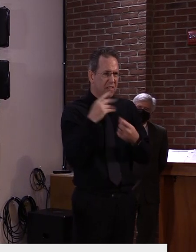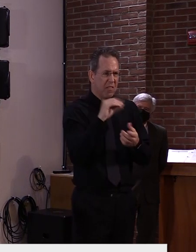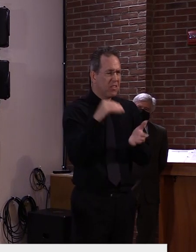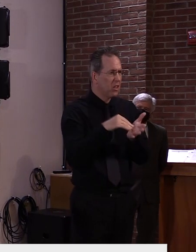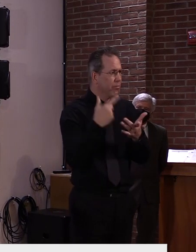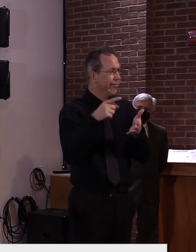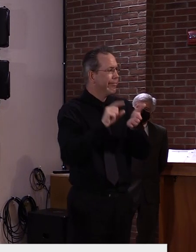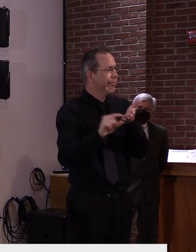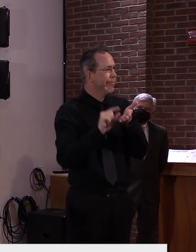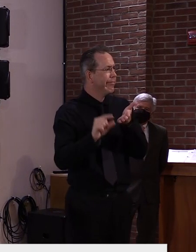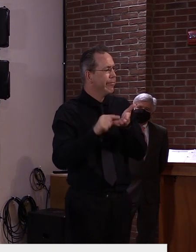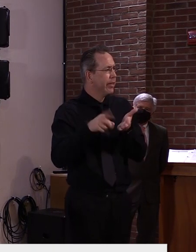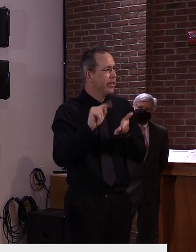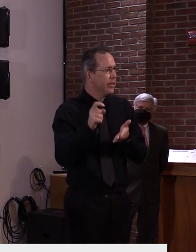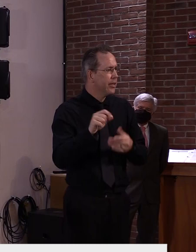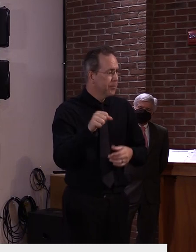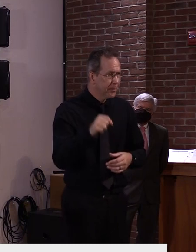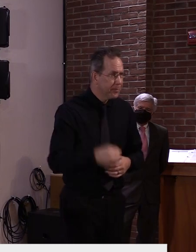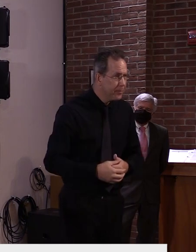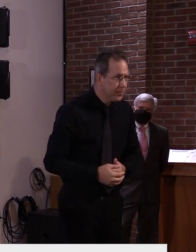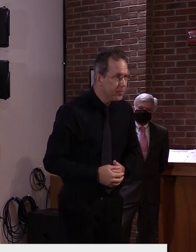Harrington?